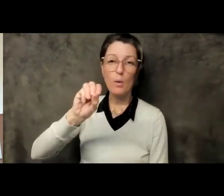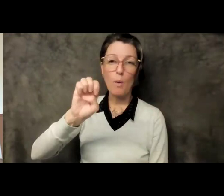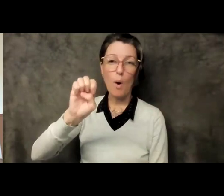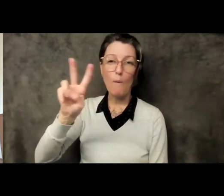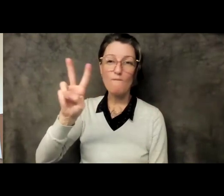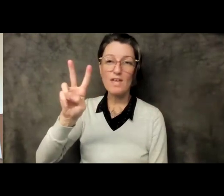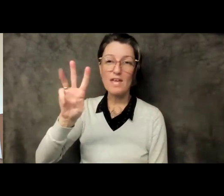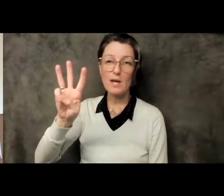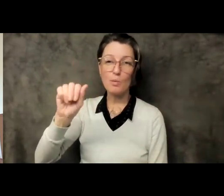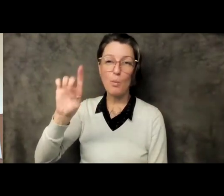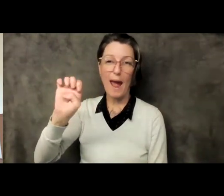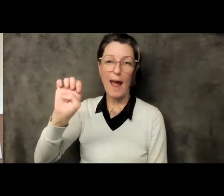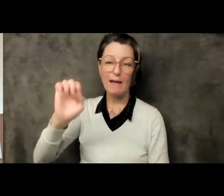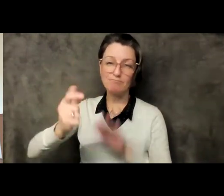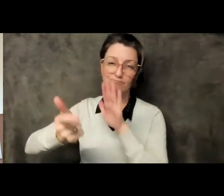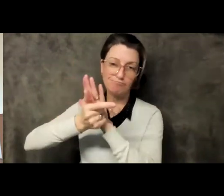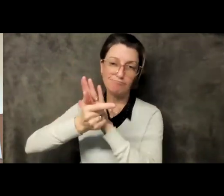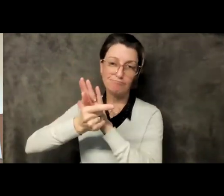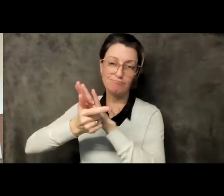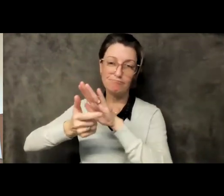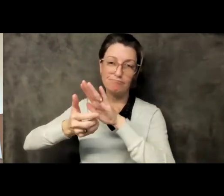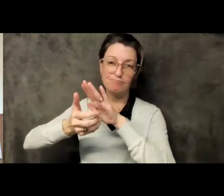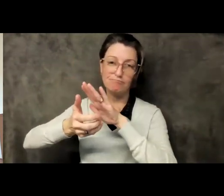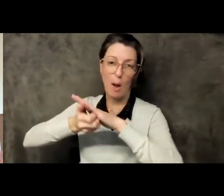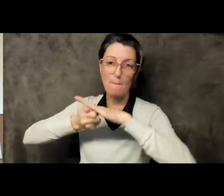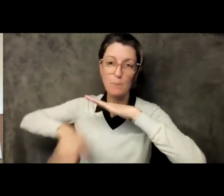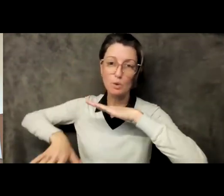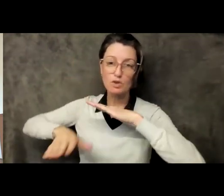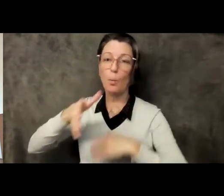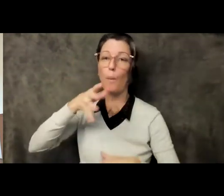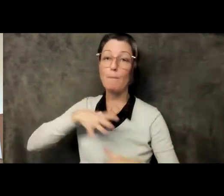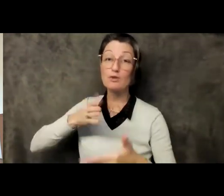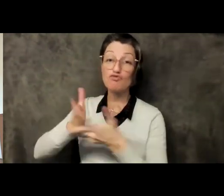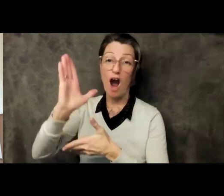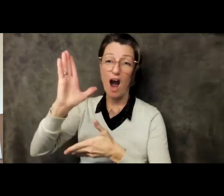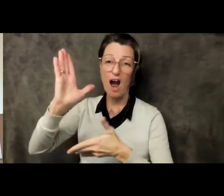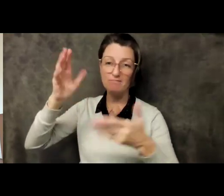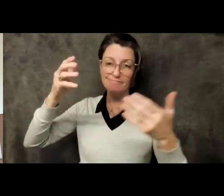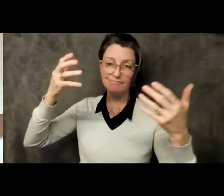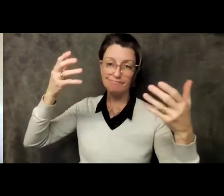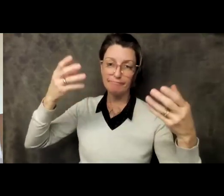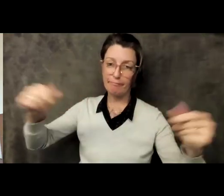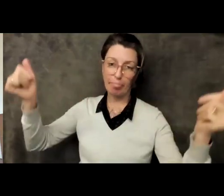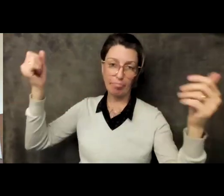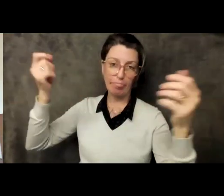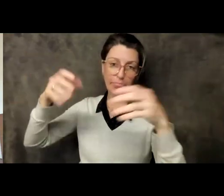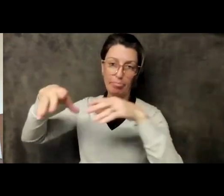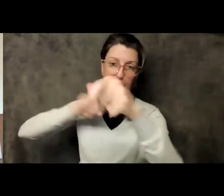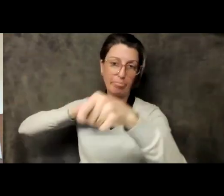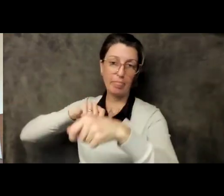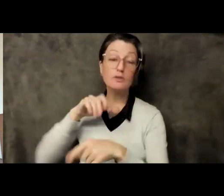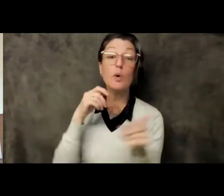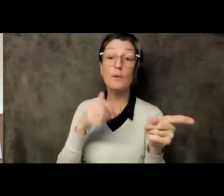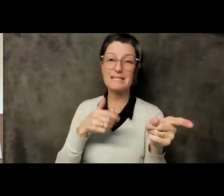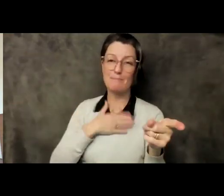rights were lost, right? So this is a piece that I wrote in response, and you'll see